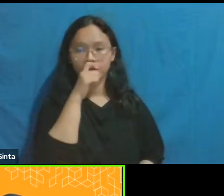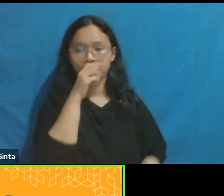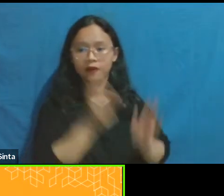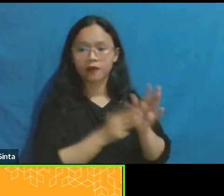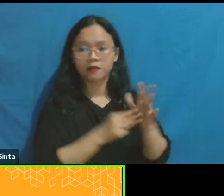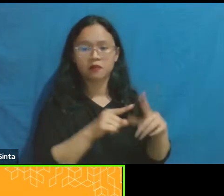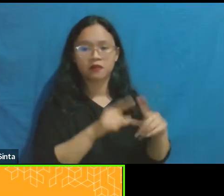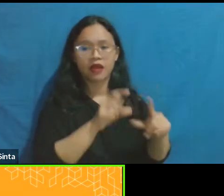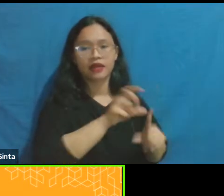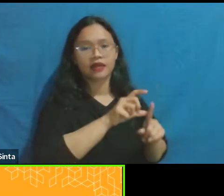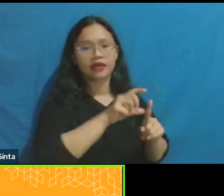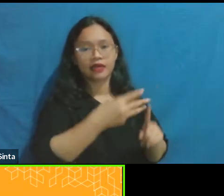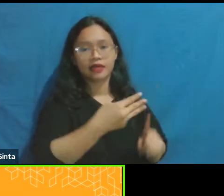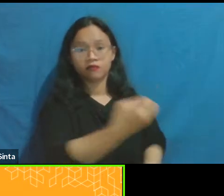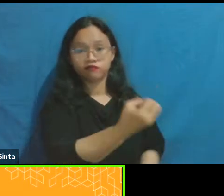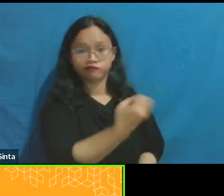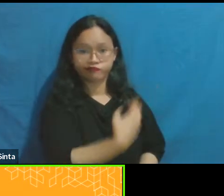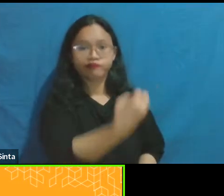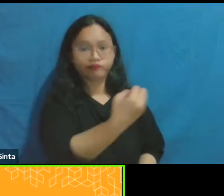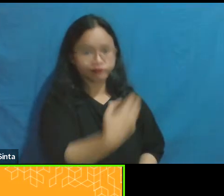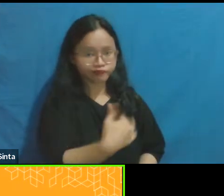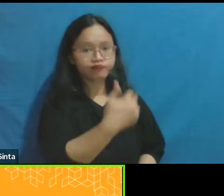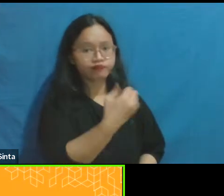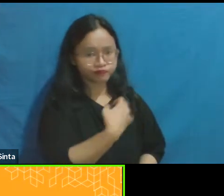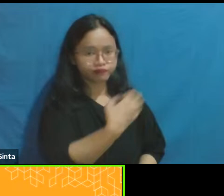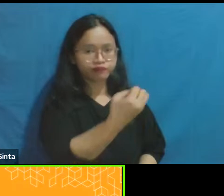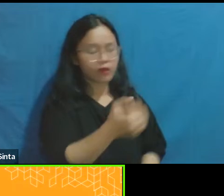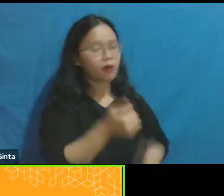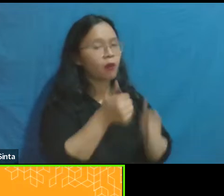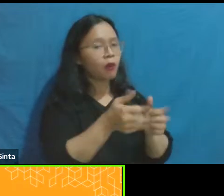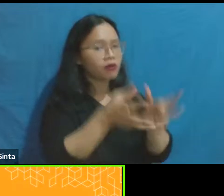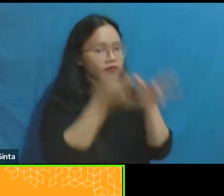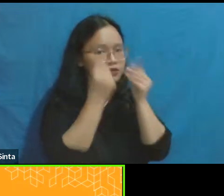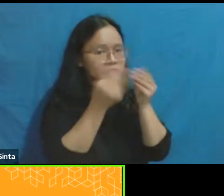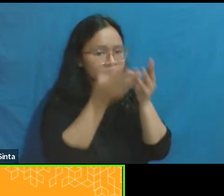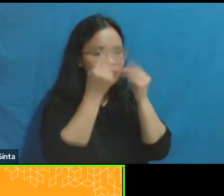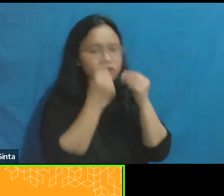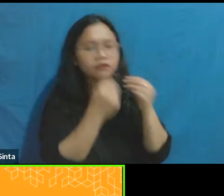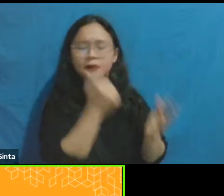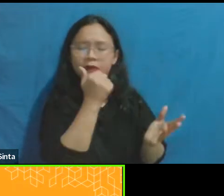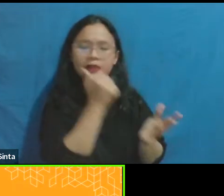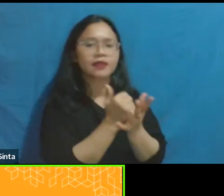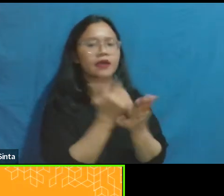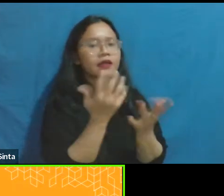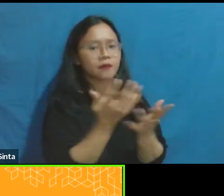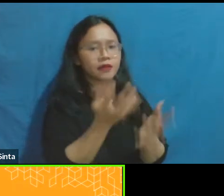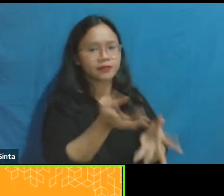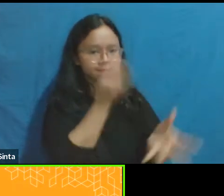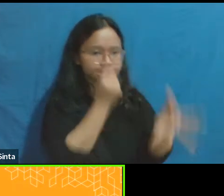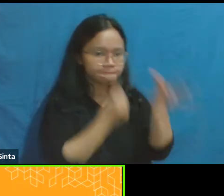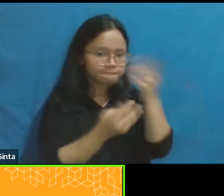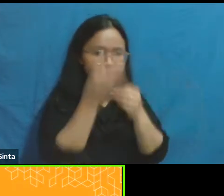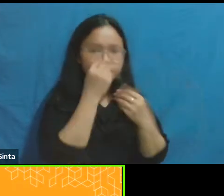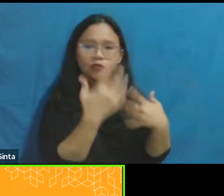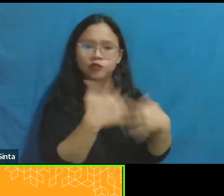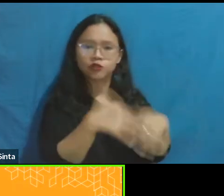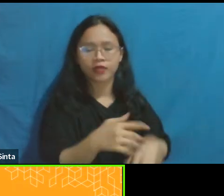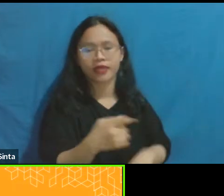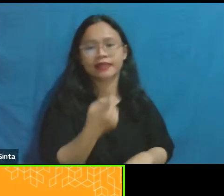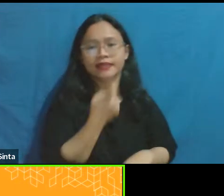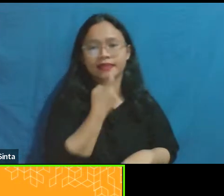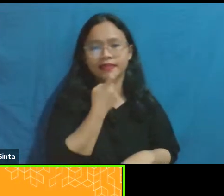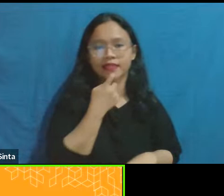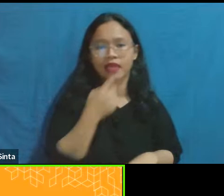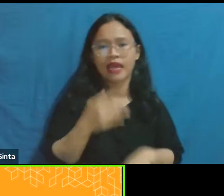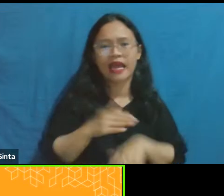your presentation. It's about the 24th century racism happening in West Papua right now. It's